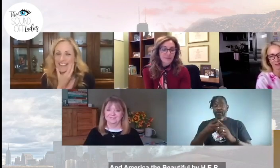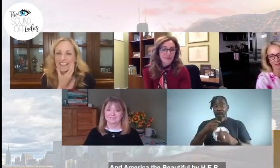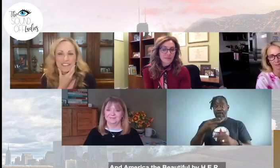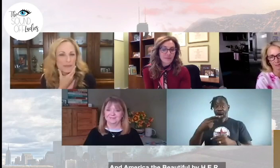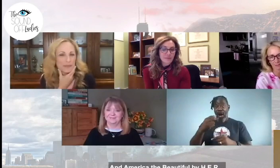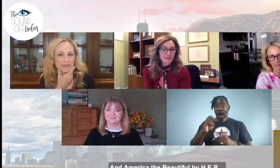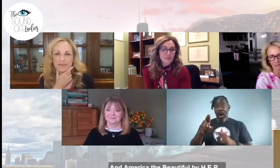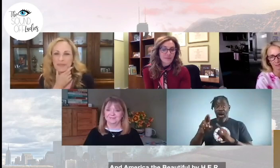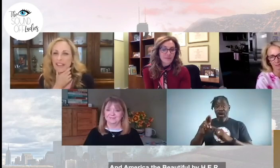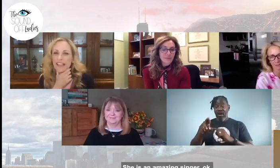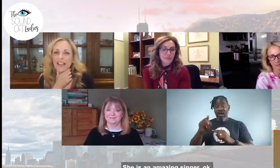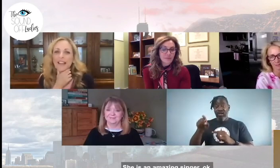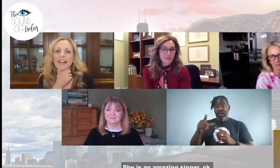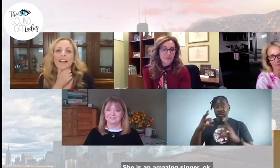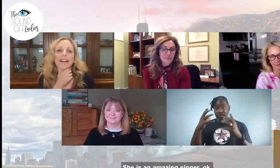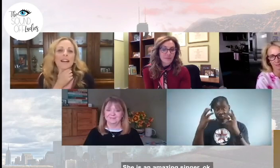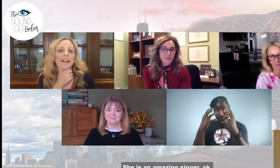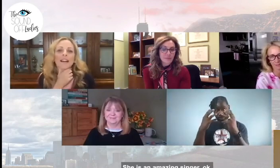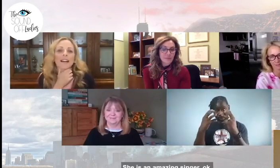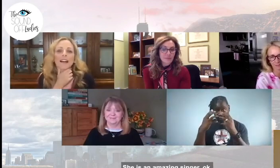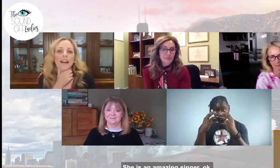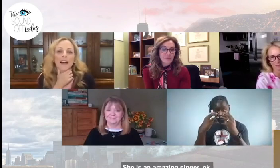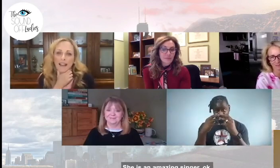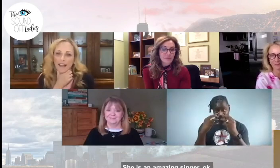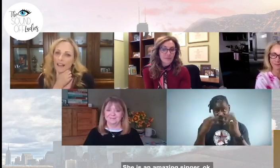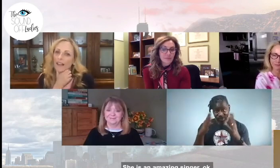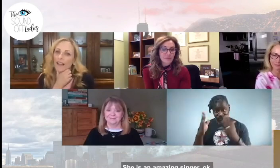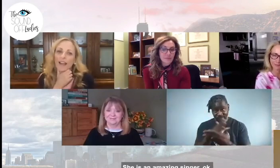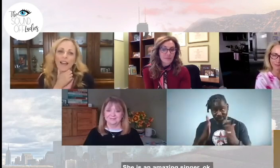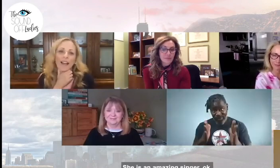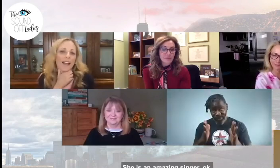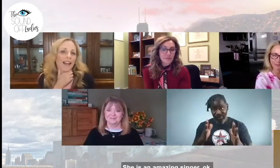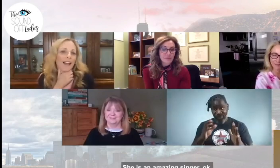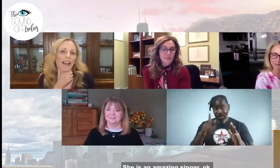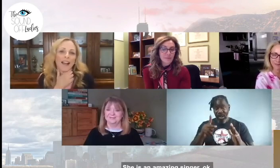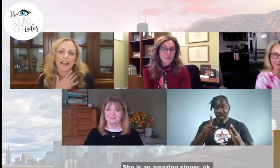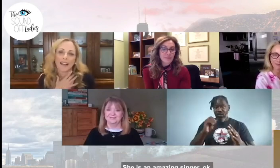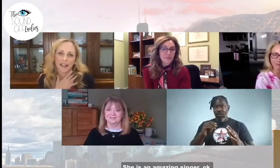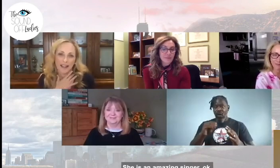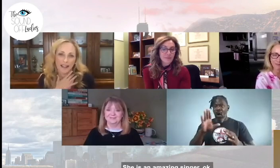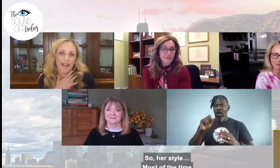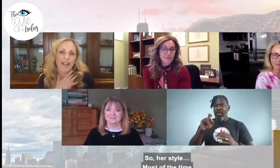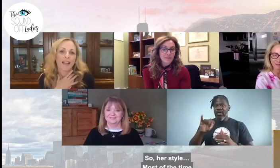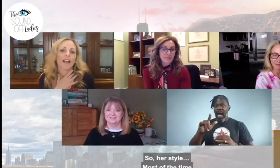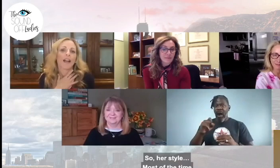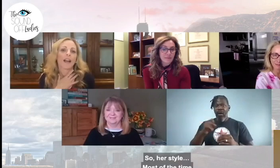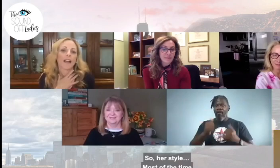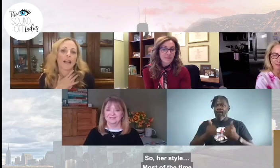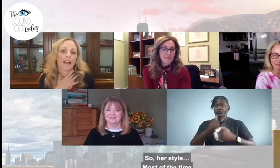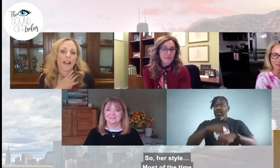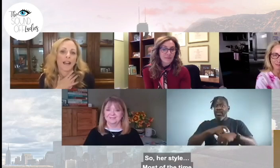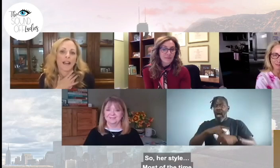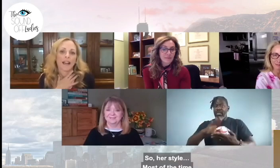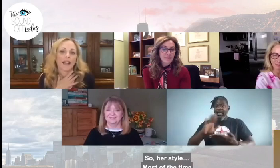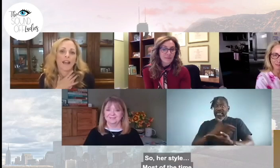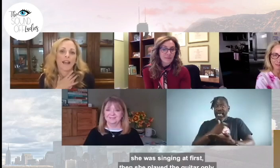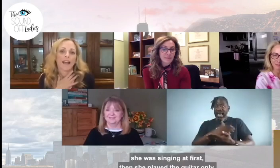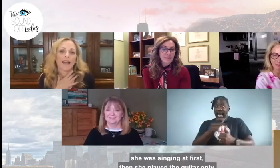and for America the Beautiful, she is an amazing singer. So her style most of the time